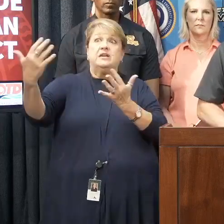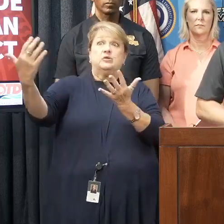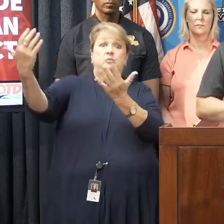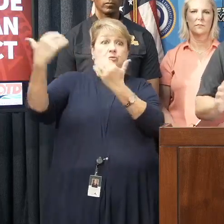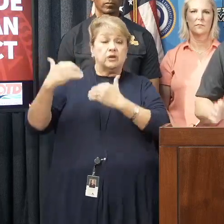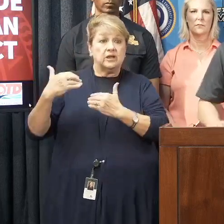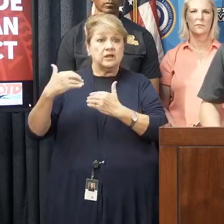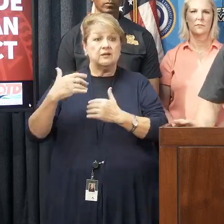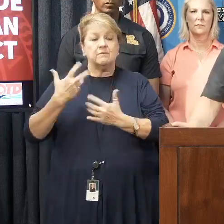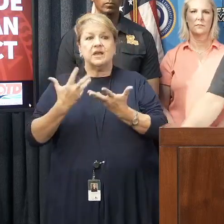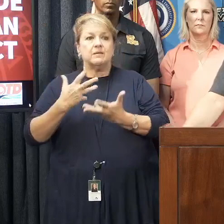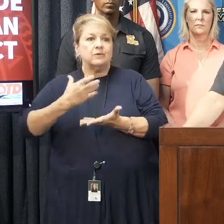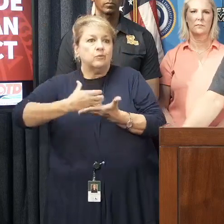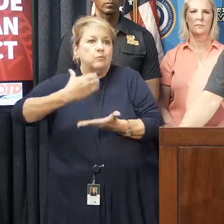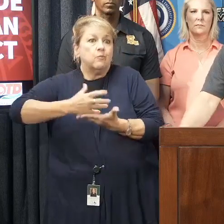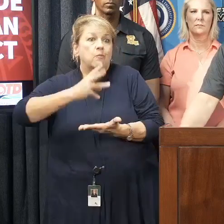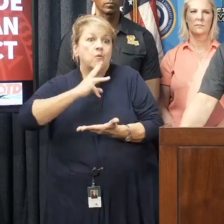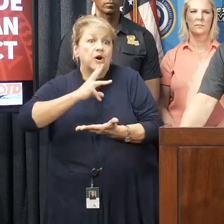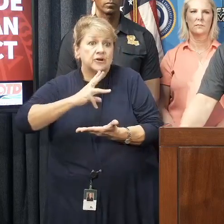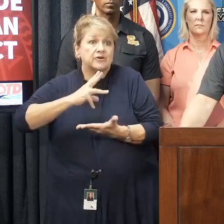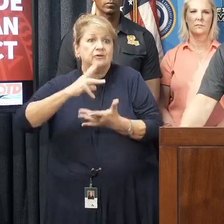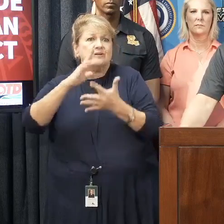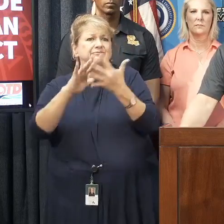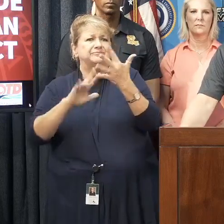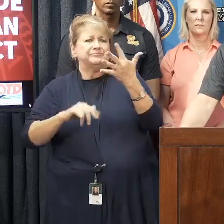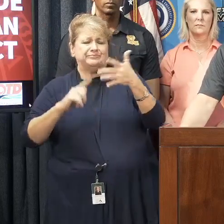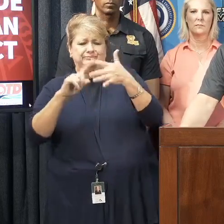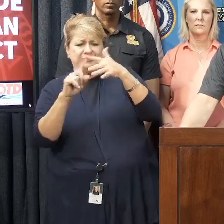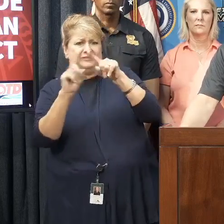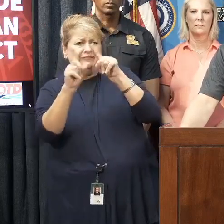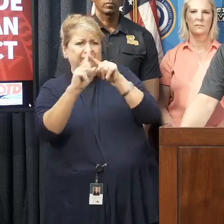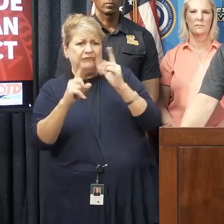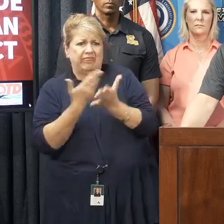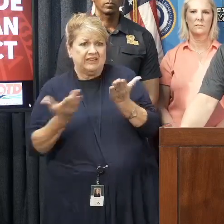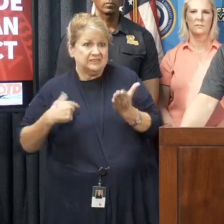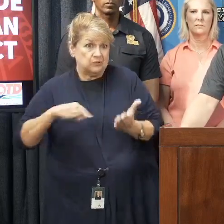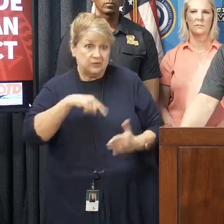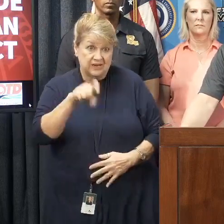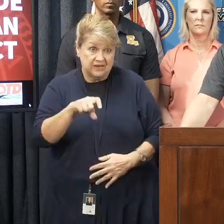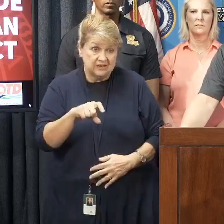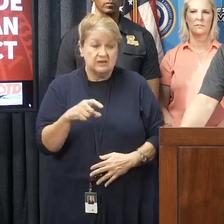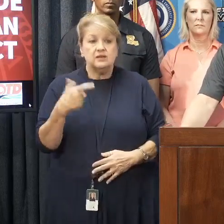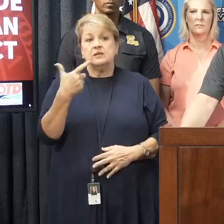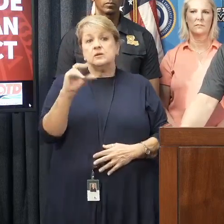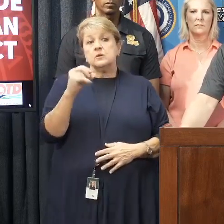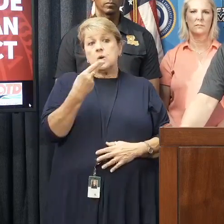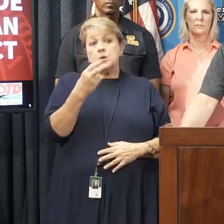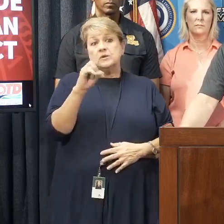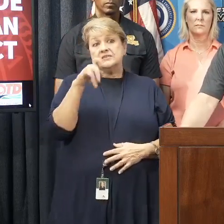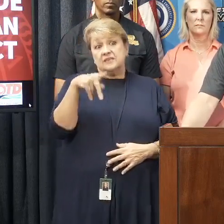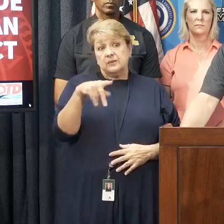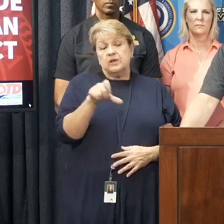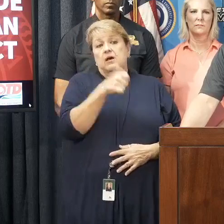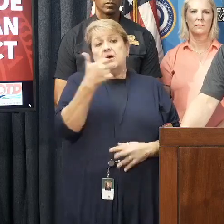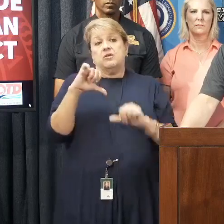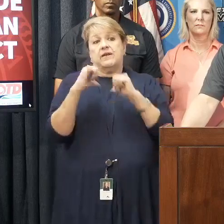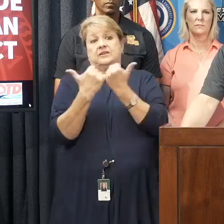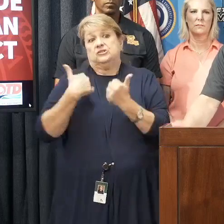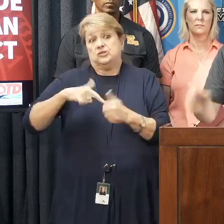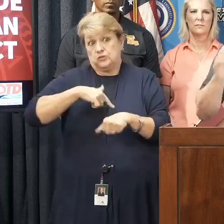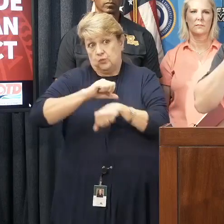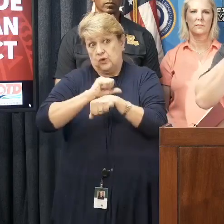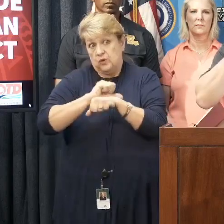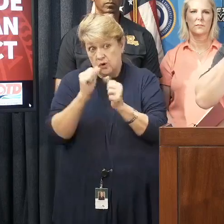include bottled water and a range of other resources. GOHSEP and all of the agencies that we work